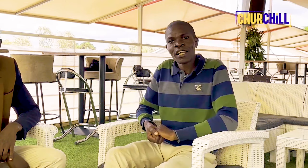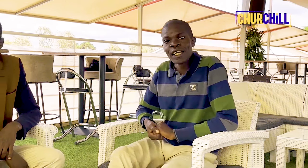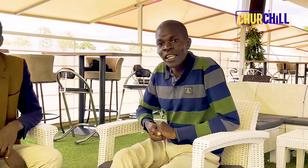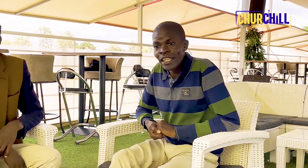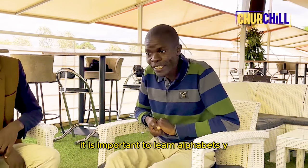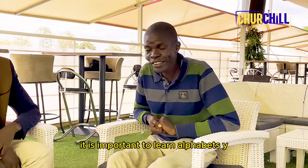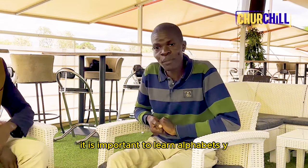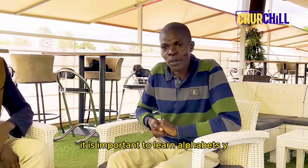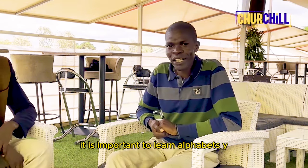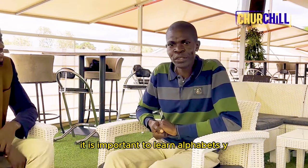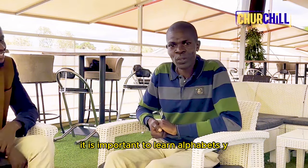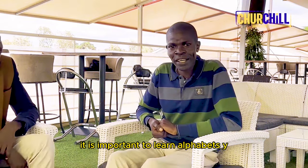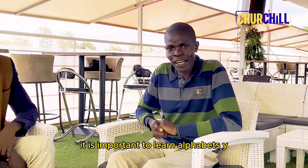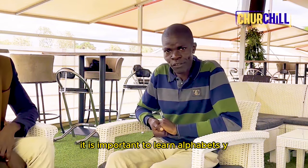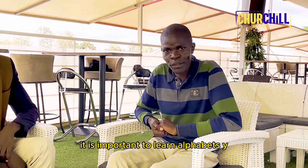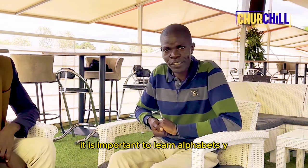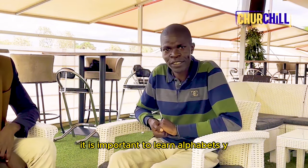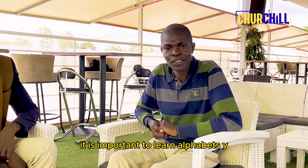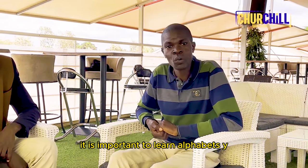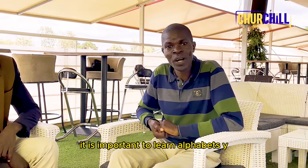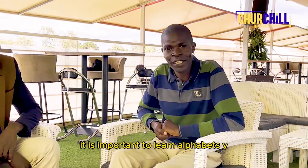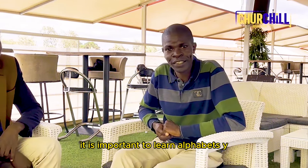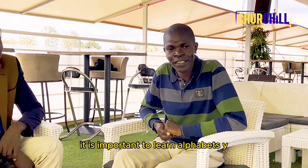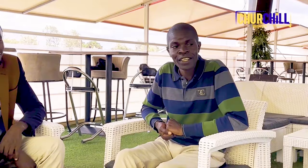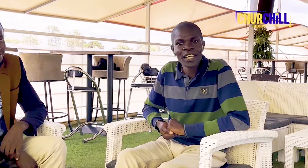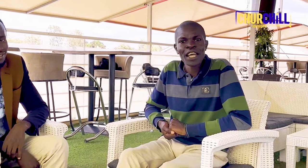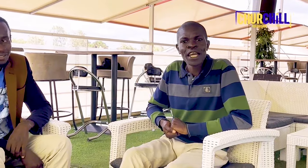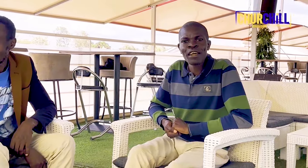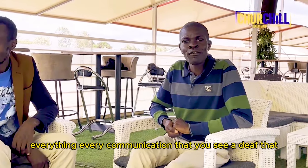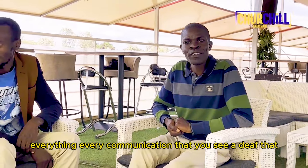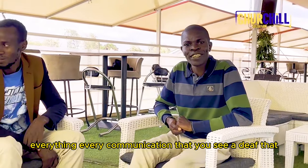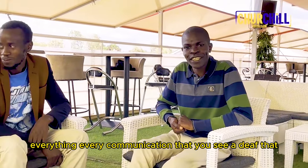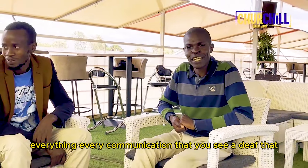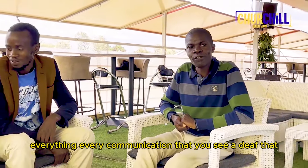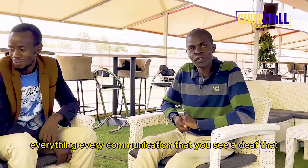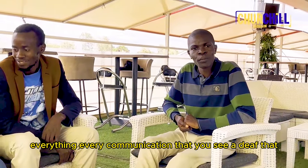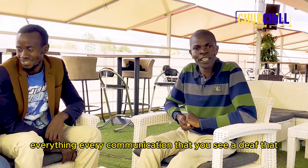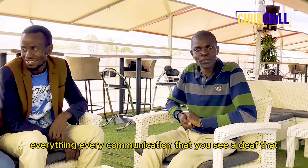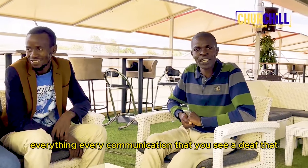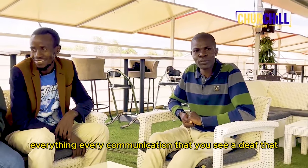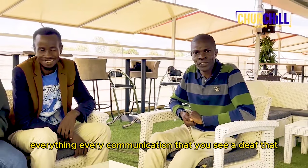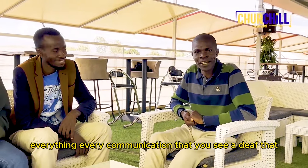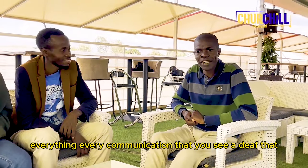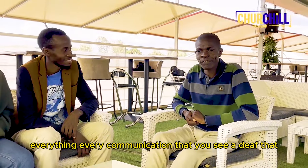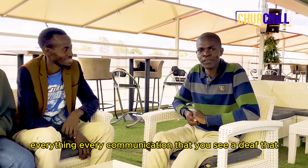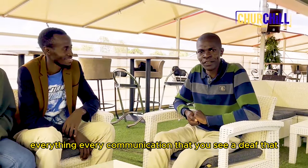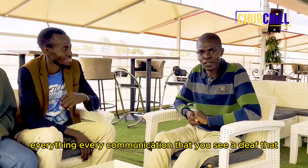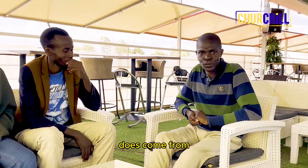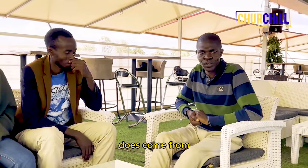It is important to learn alphabet. Why? Everything, every communication that you see a deaf does,